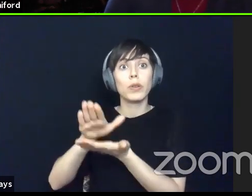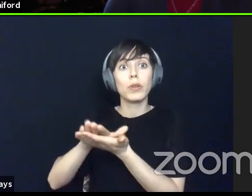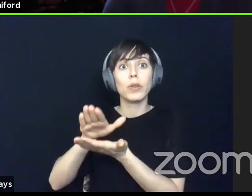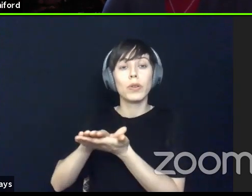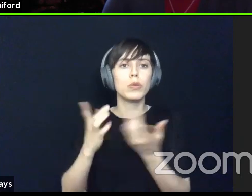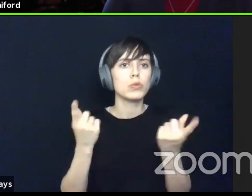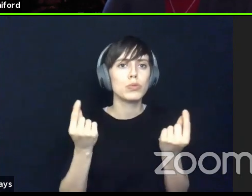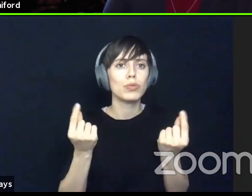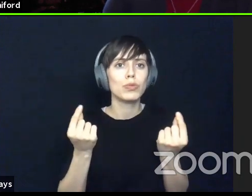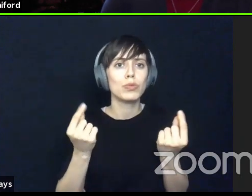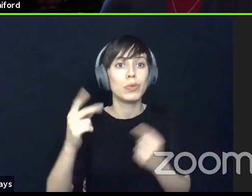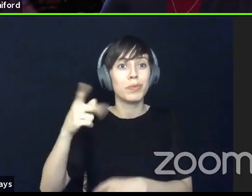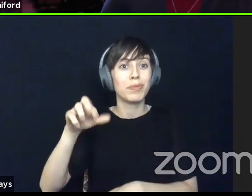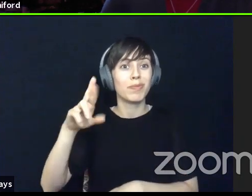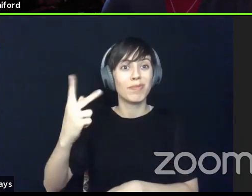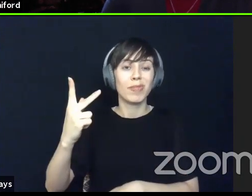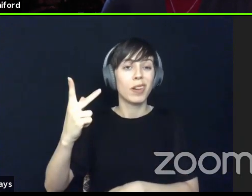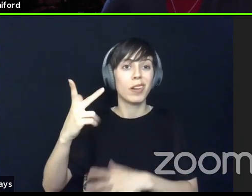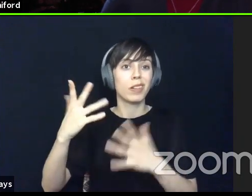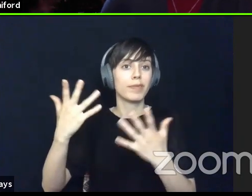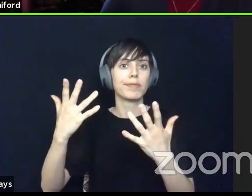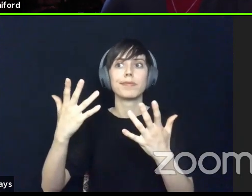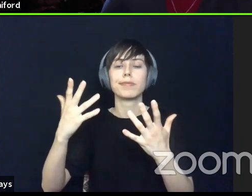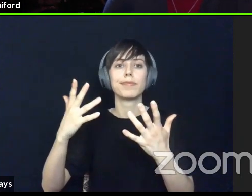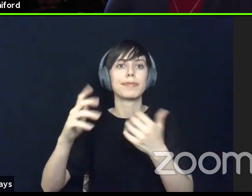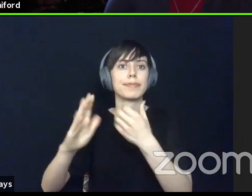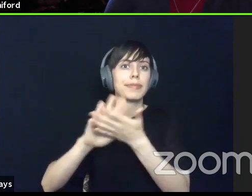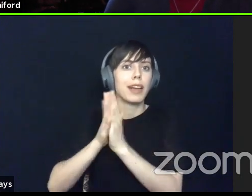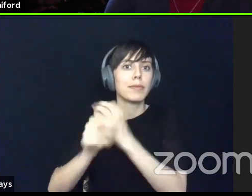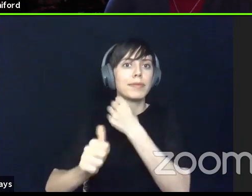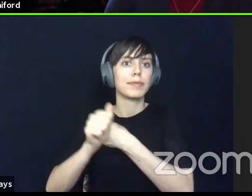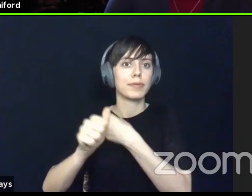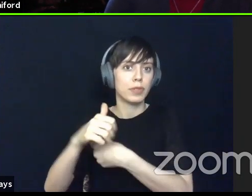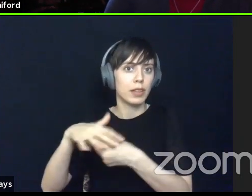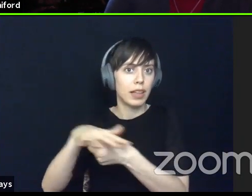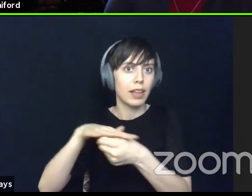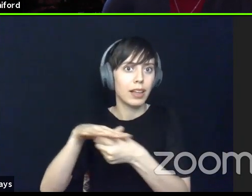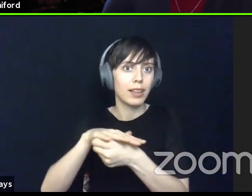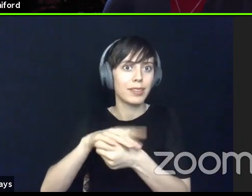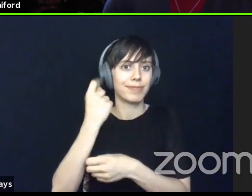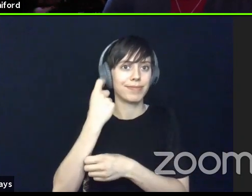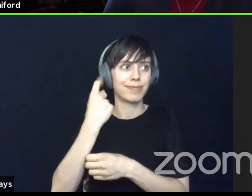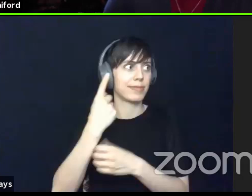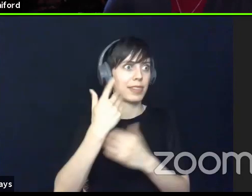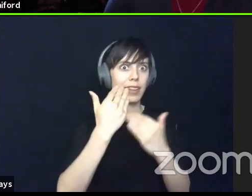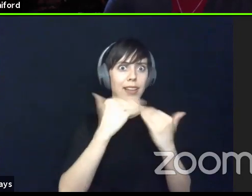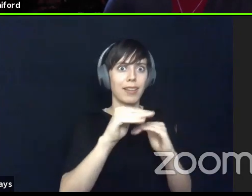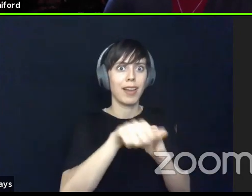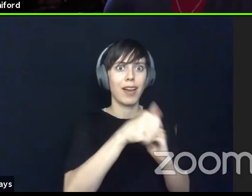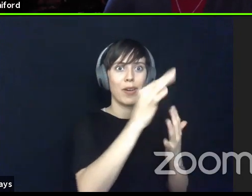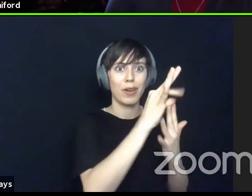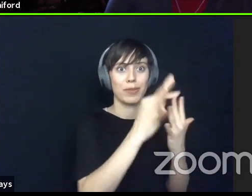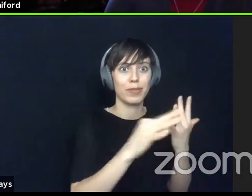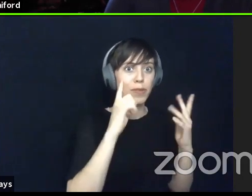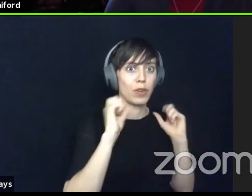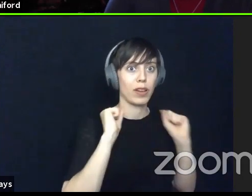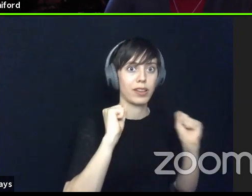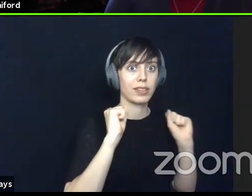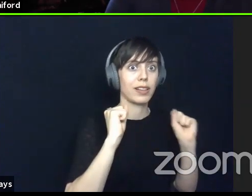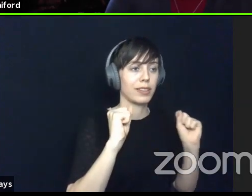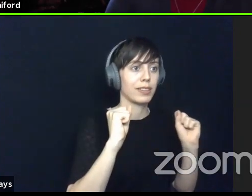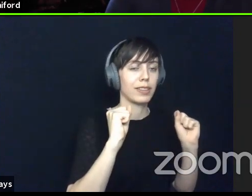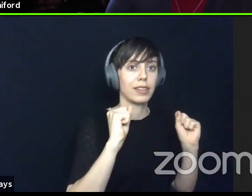a dilapidated park with, you know, drugs and alcohol there, but it's the only place where you can get exercise, they might deem that as a threat to